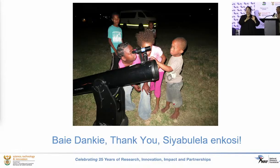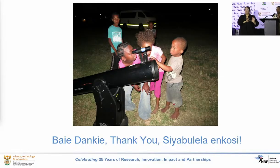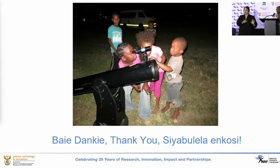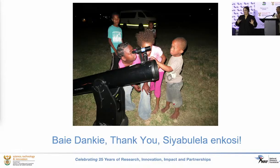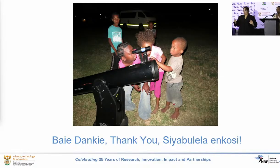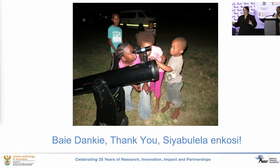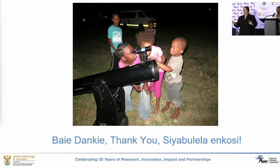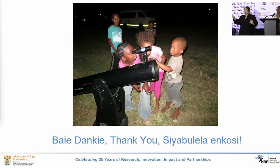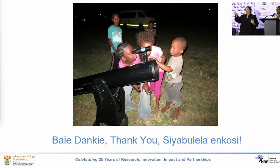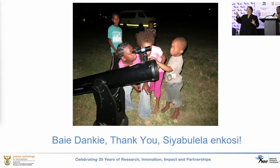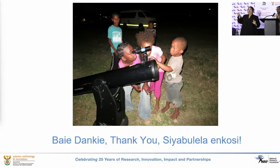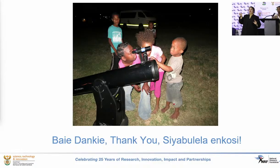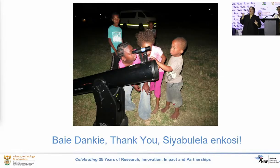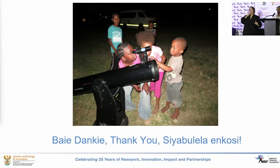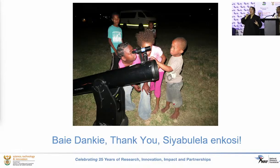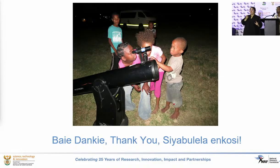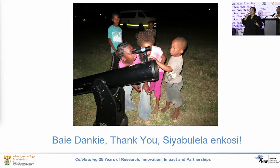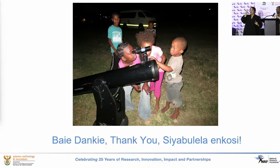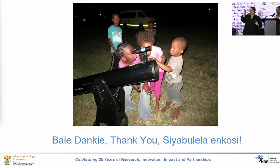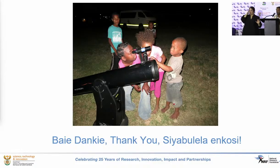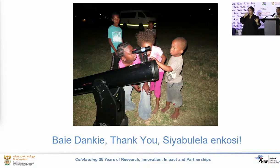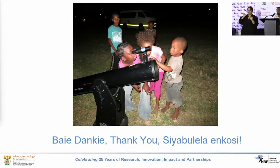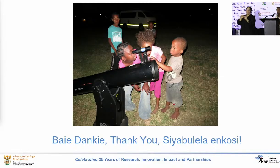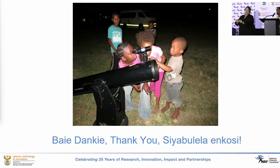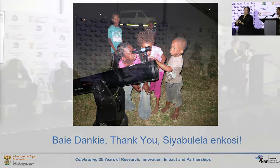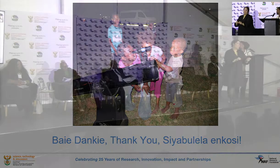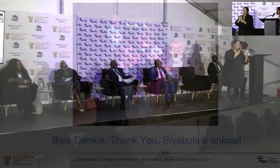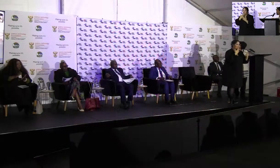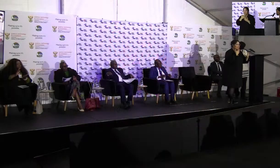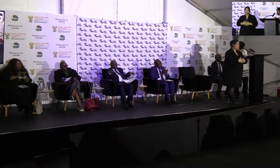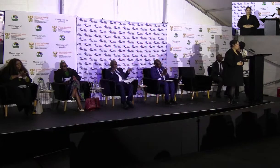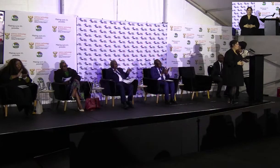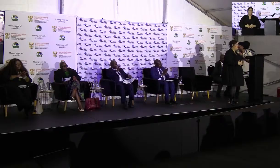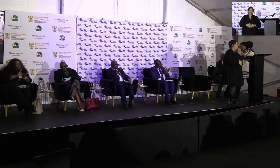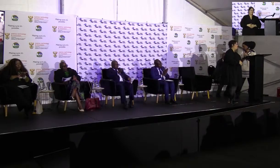when they are young. The future belongs to them. Thank you.